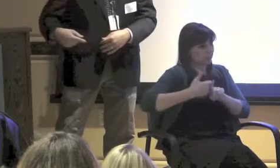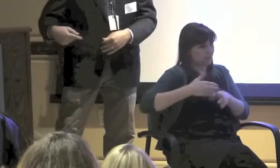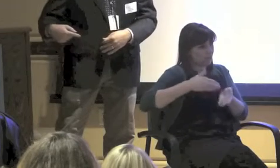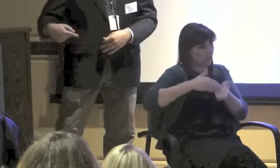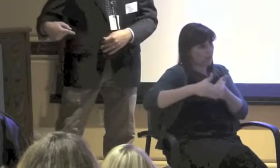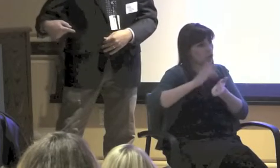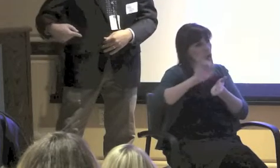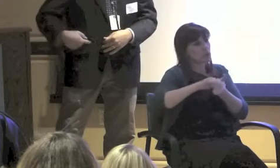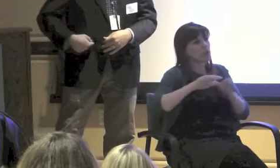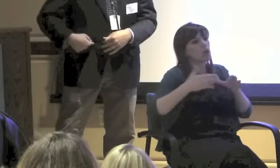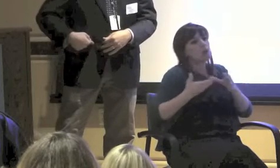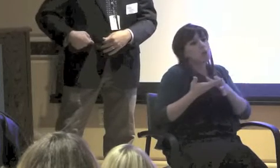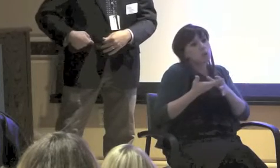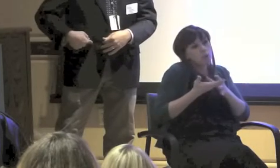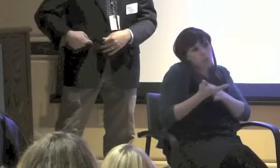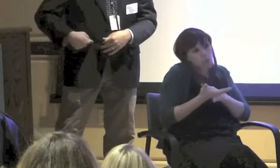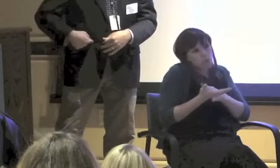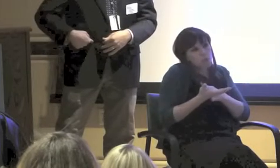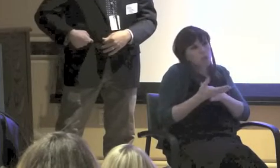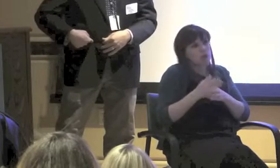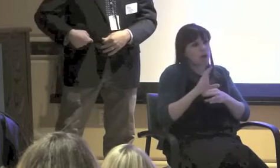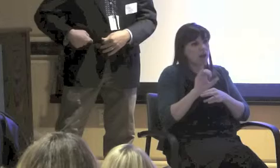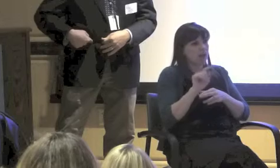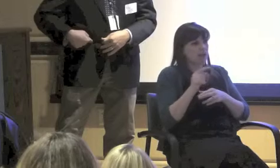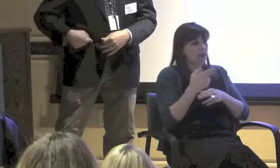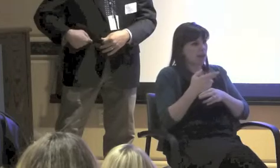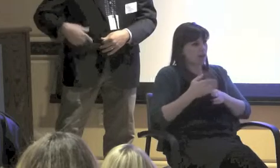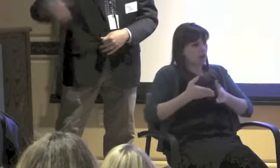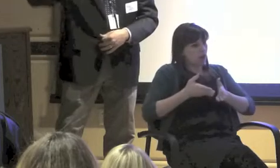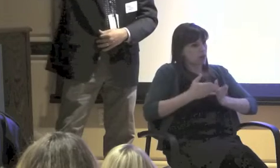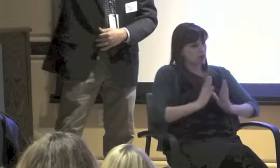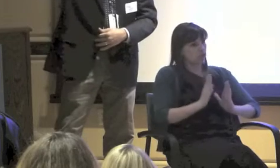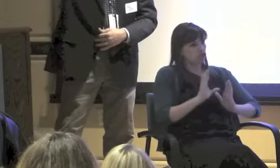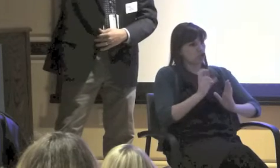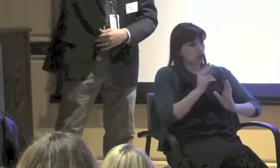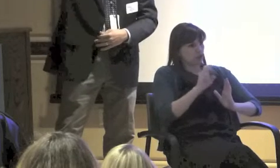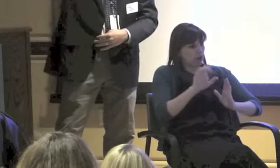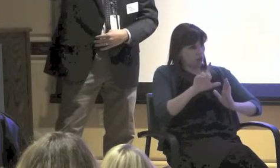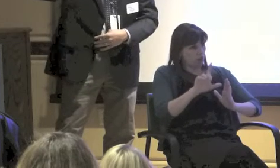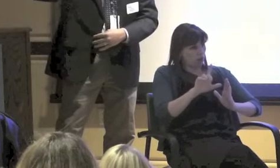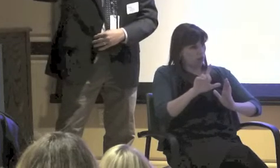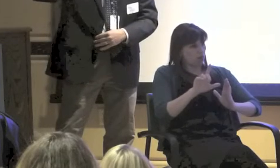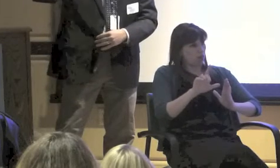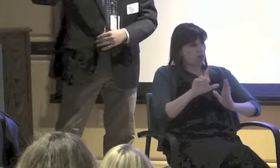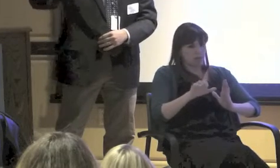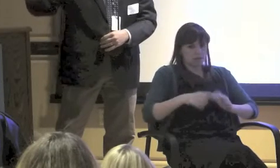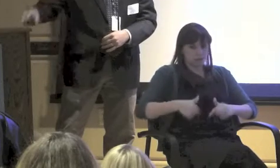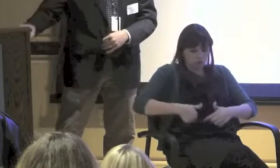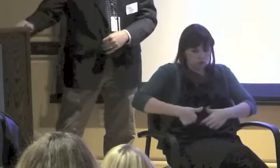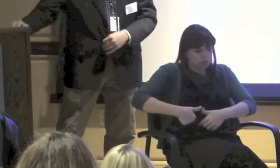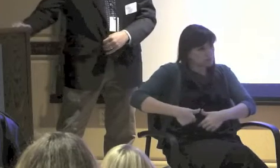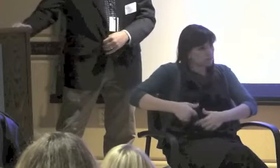basis. We can administer it through a catheterizable channel. Hang your bag of